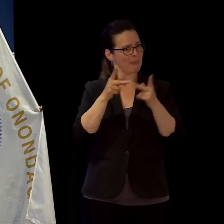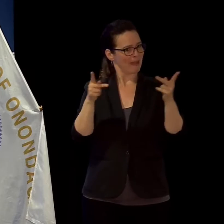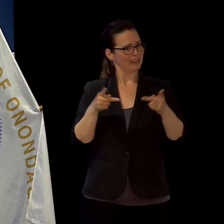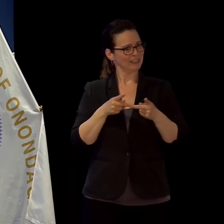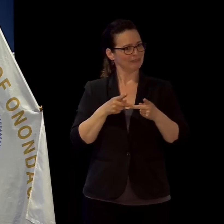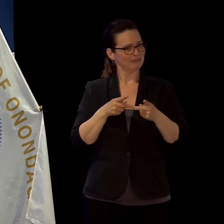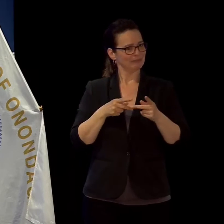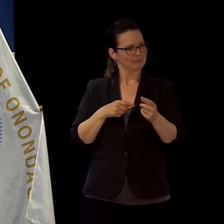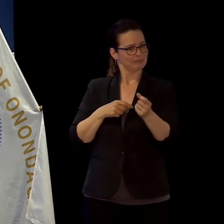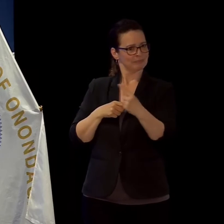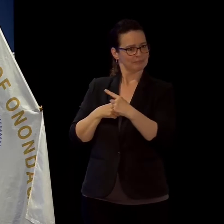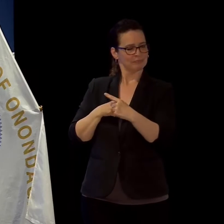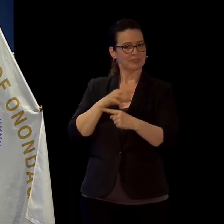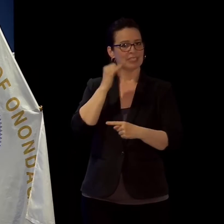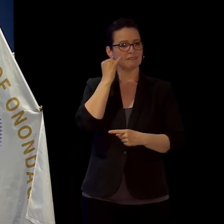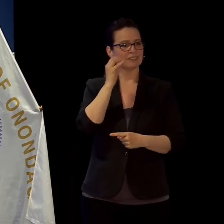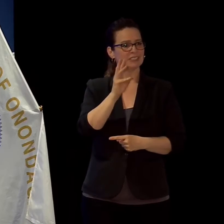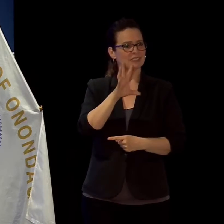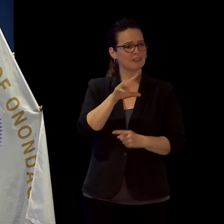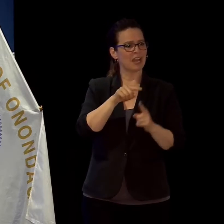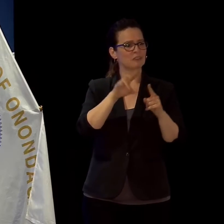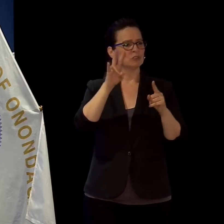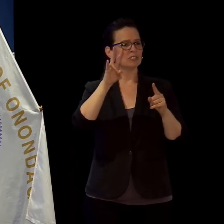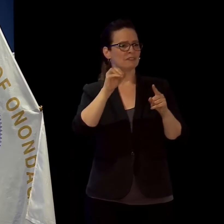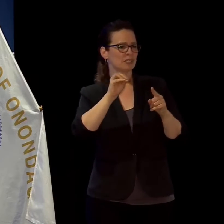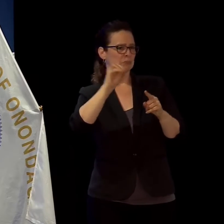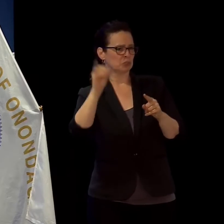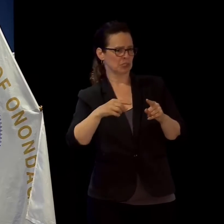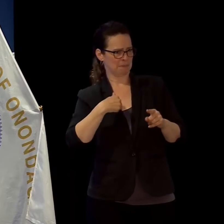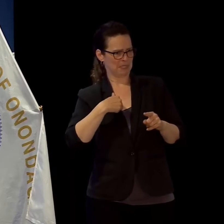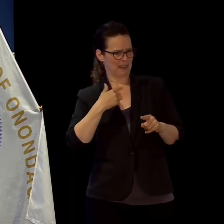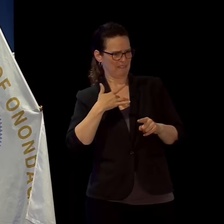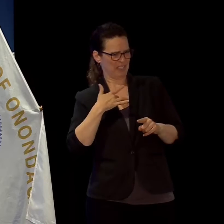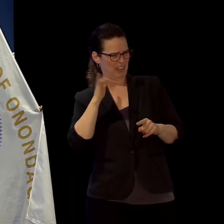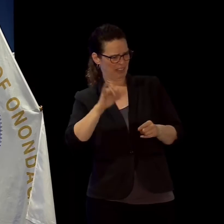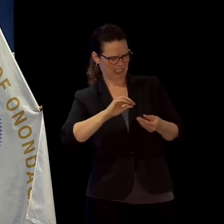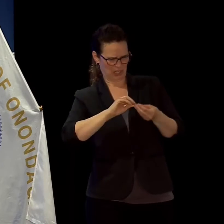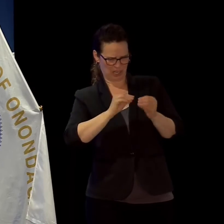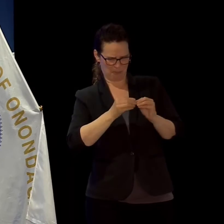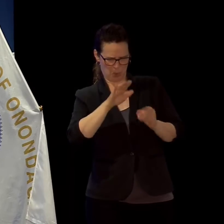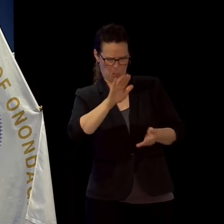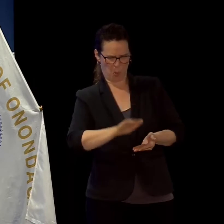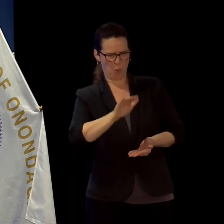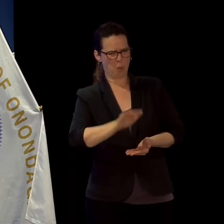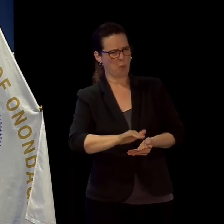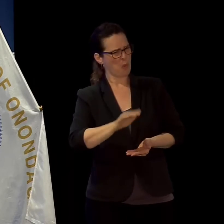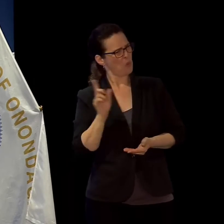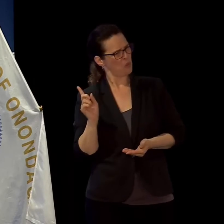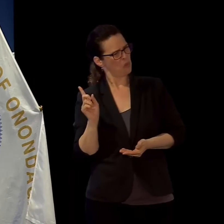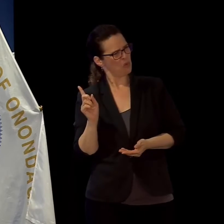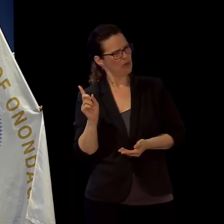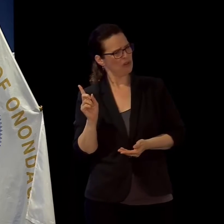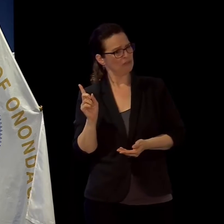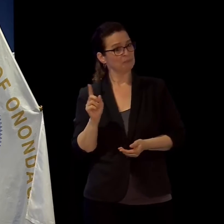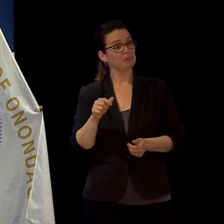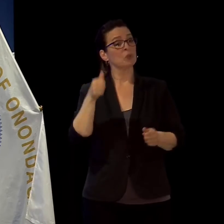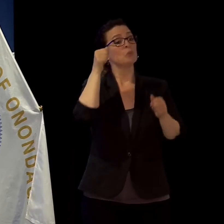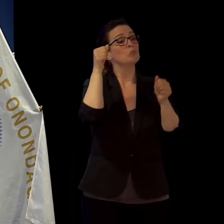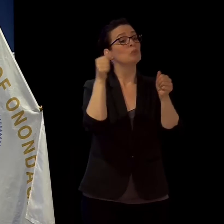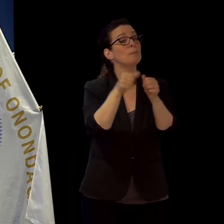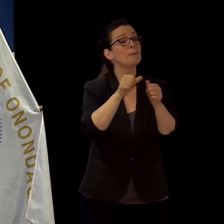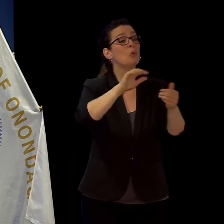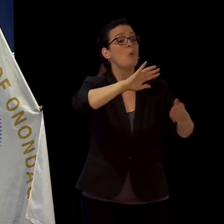65, 70 seems low to me as a goal. Well, you remember, it's got to be 70 the whole community, right? So eventually your 70 today